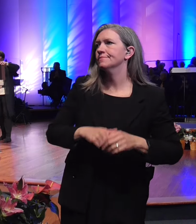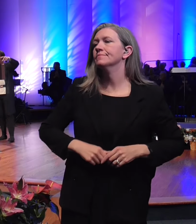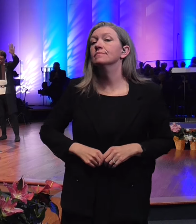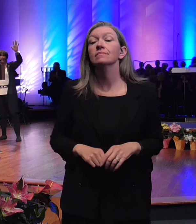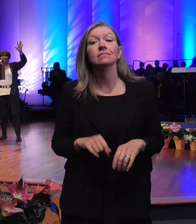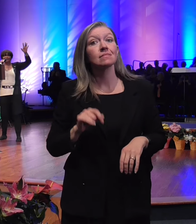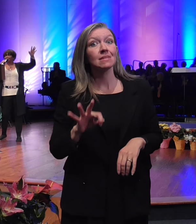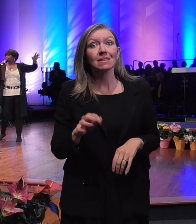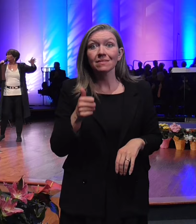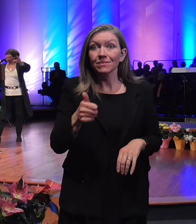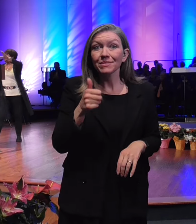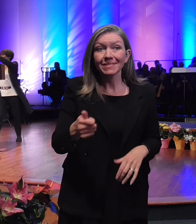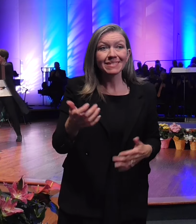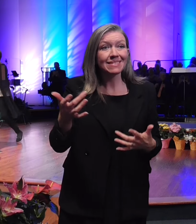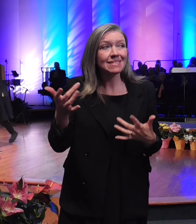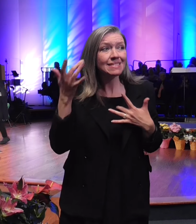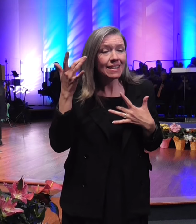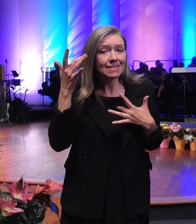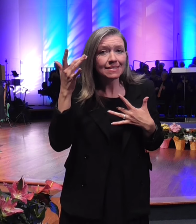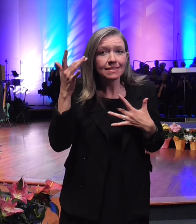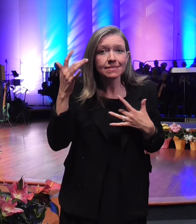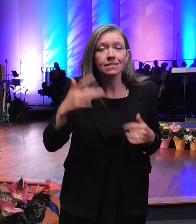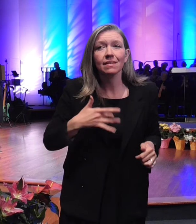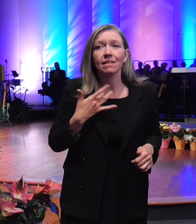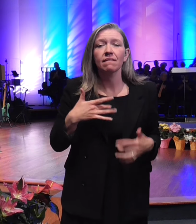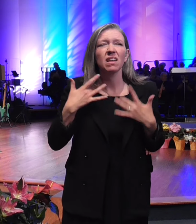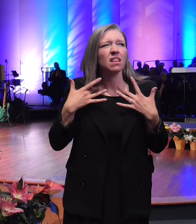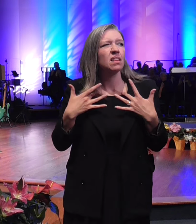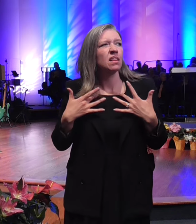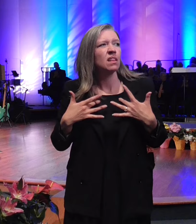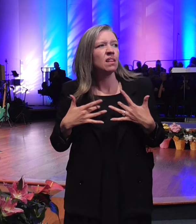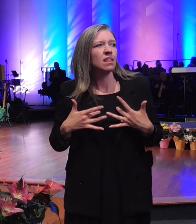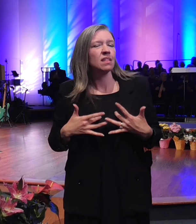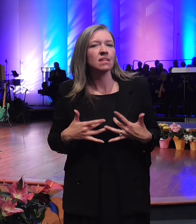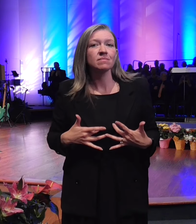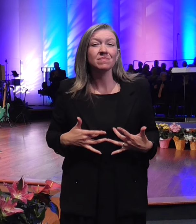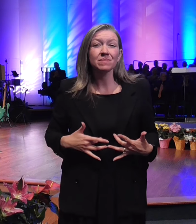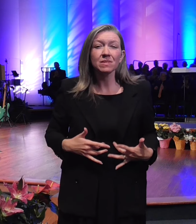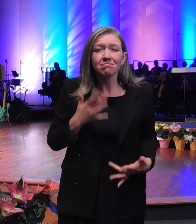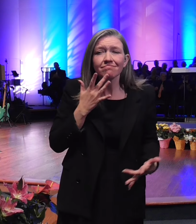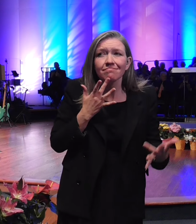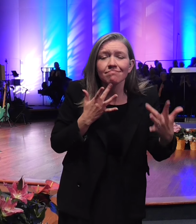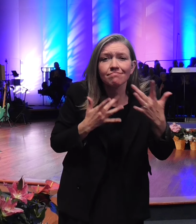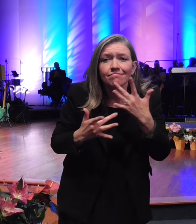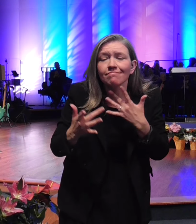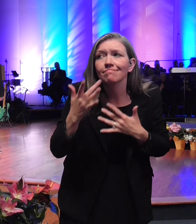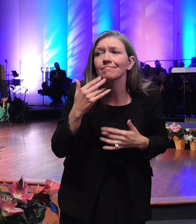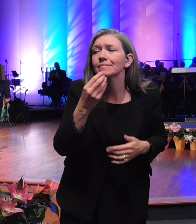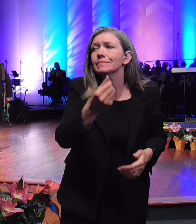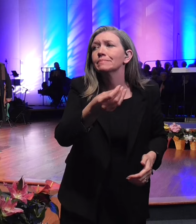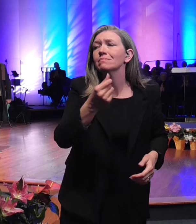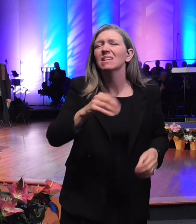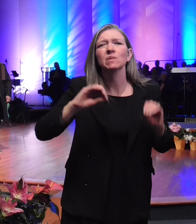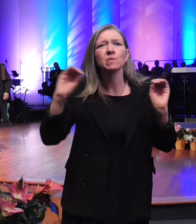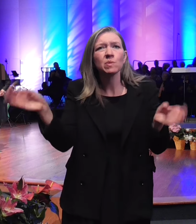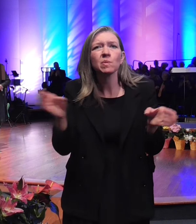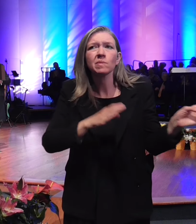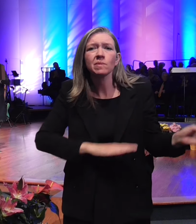If you're sick, feeling low, got no money, nowhere to go,